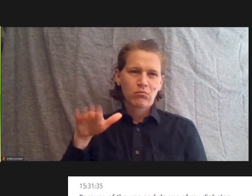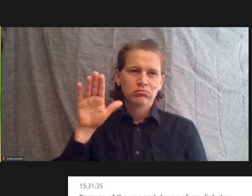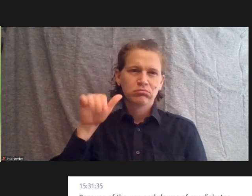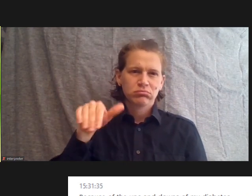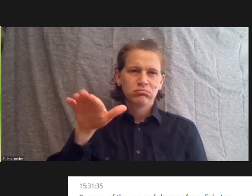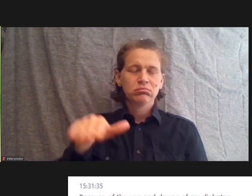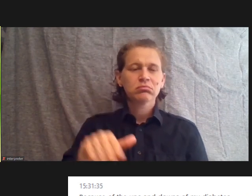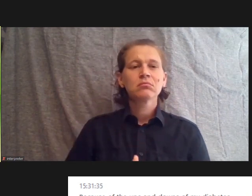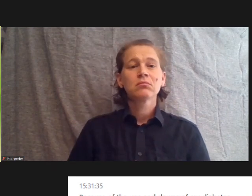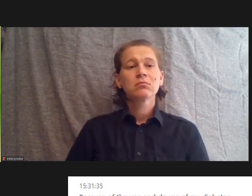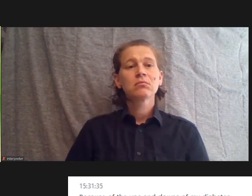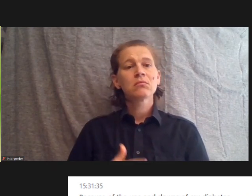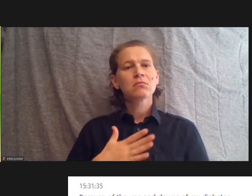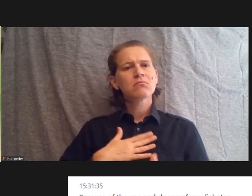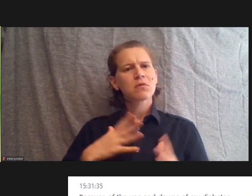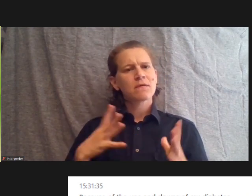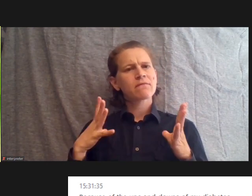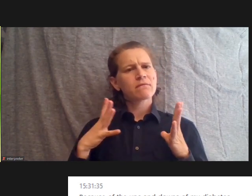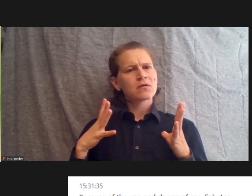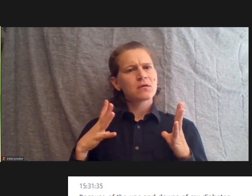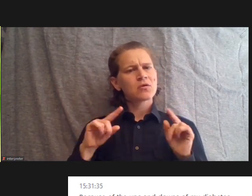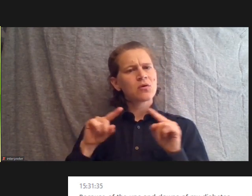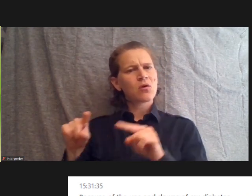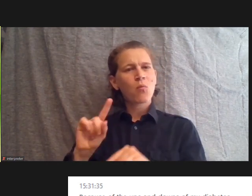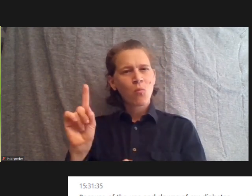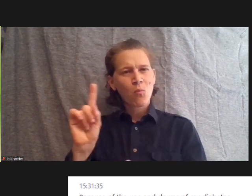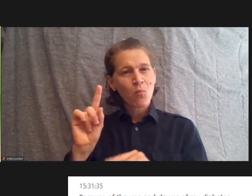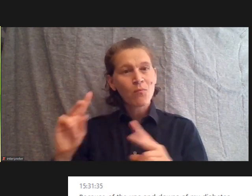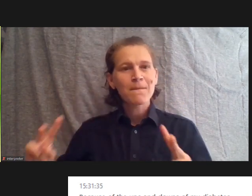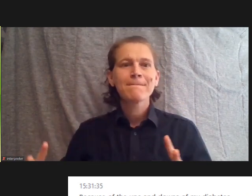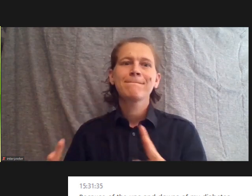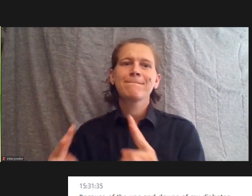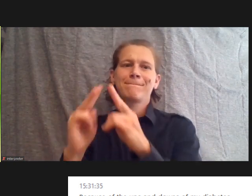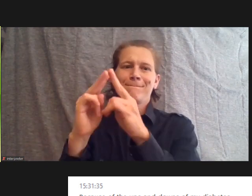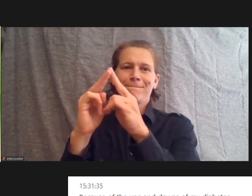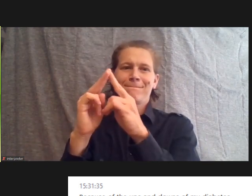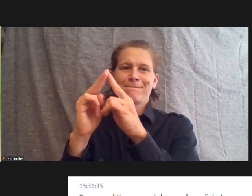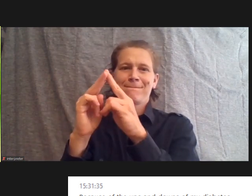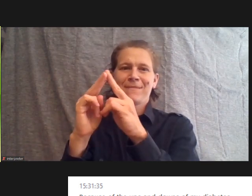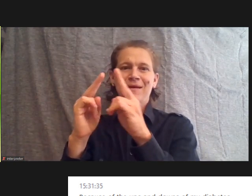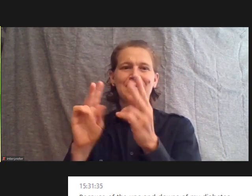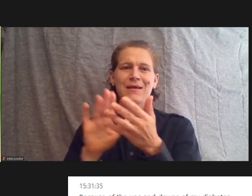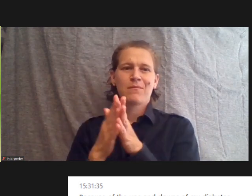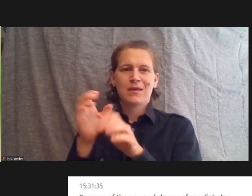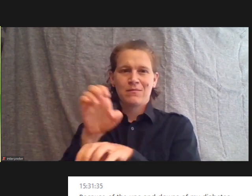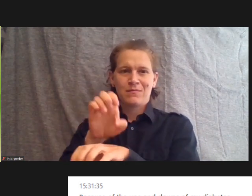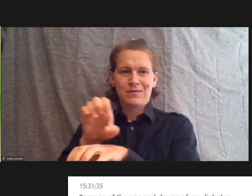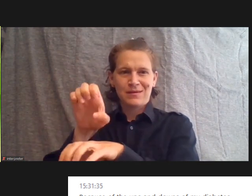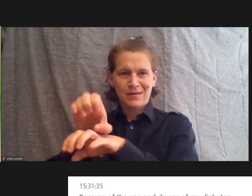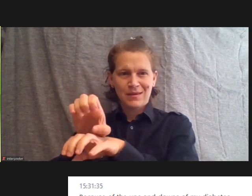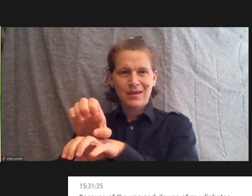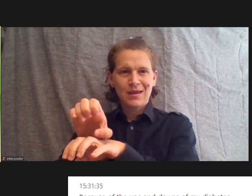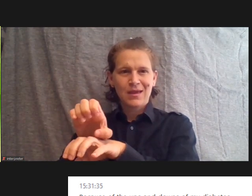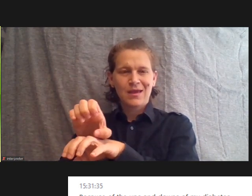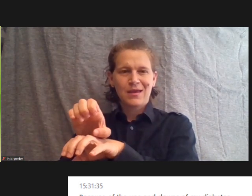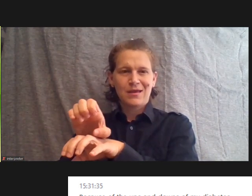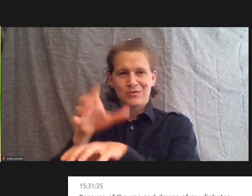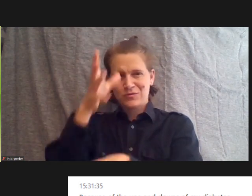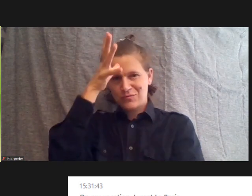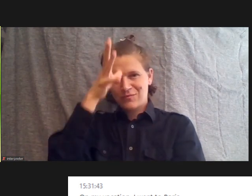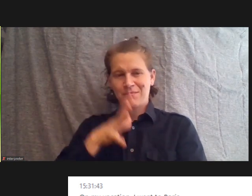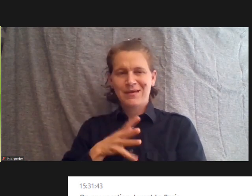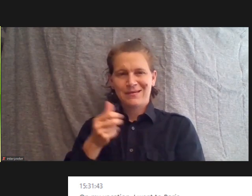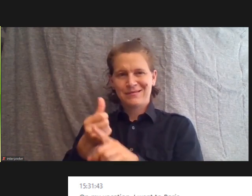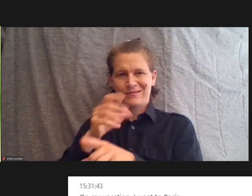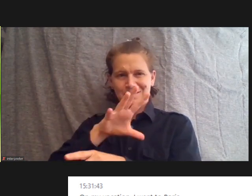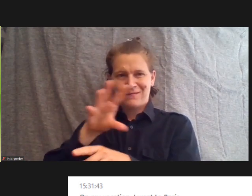On my vacation, I went to Paris, France, and became engaged to Army Lieutenant John Cook.